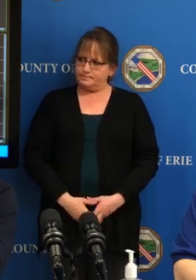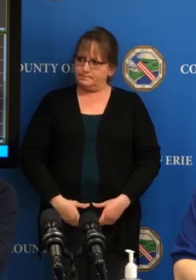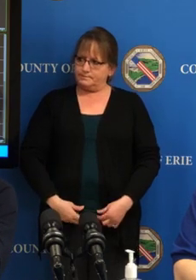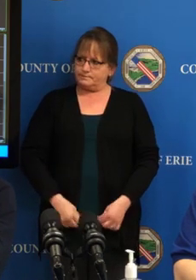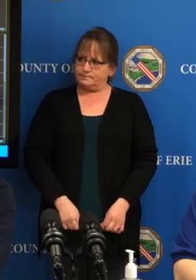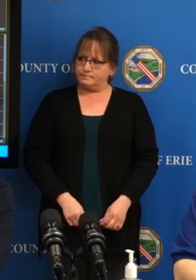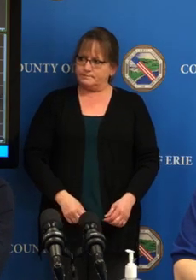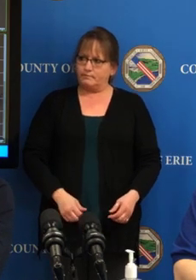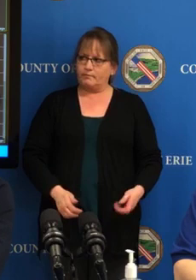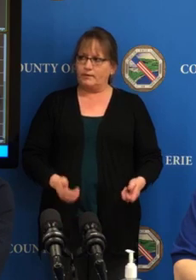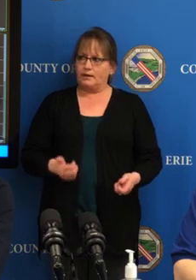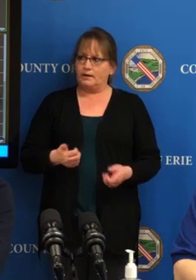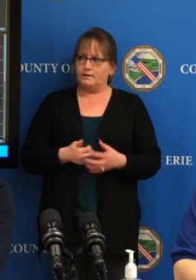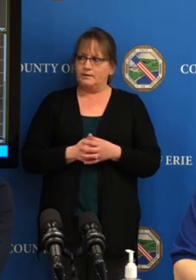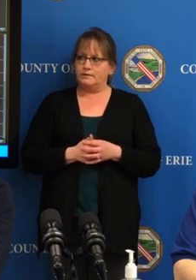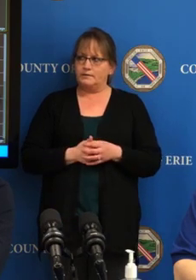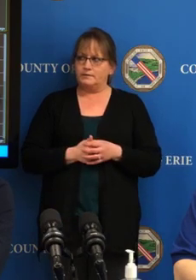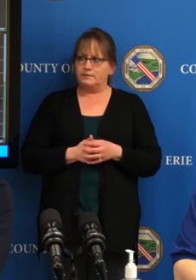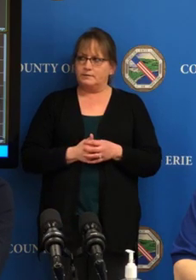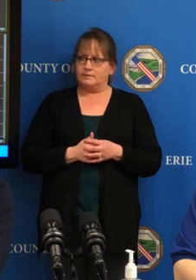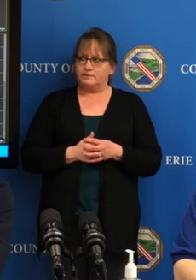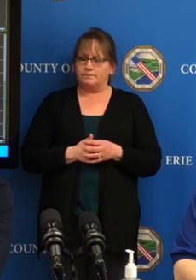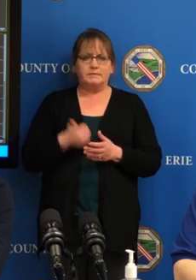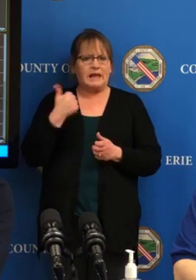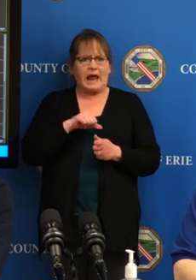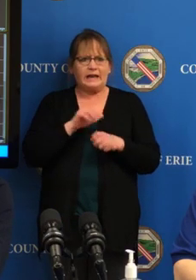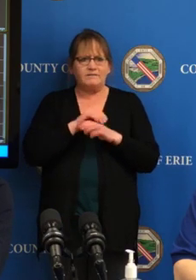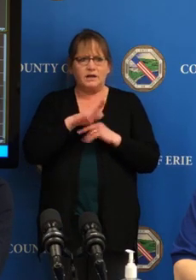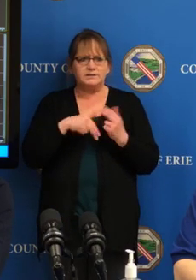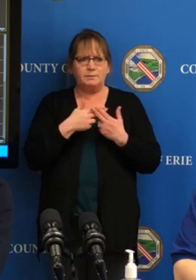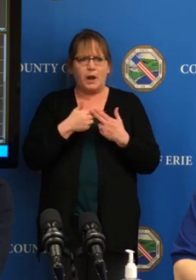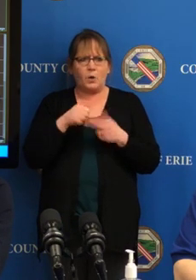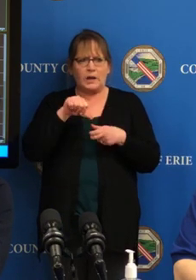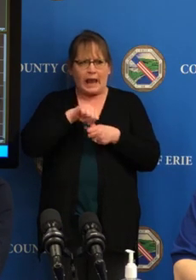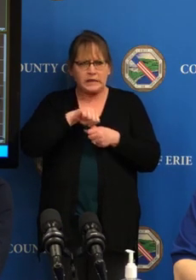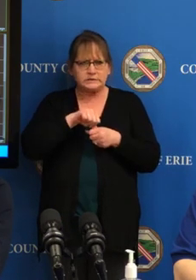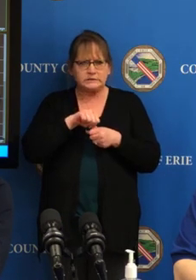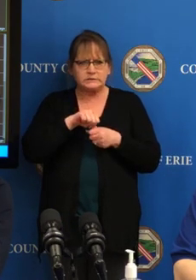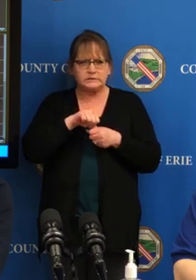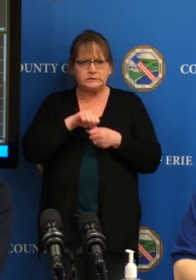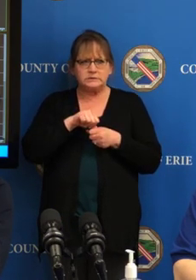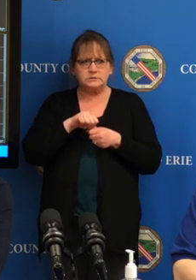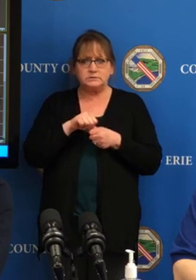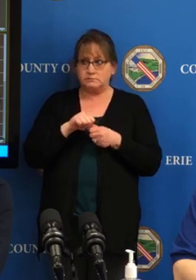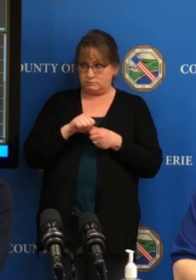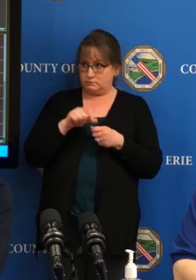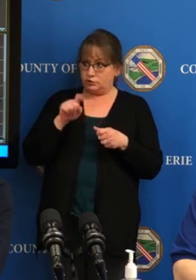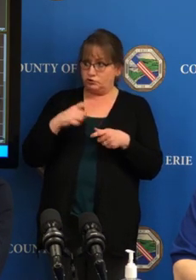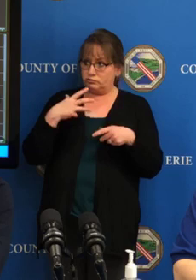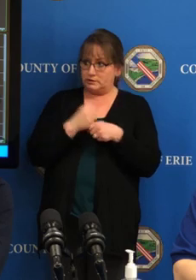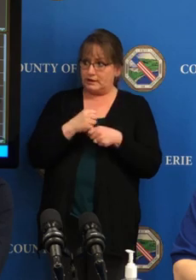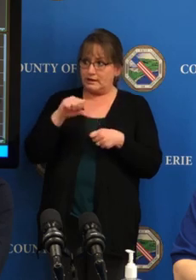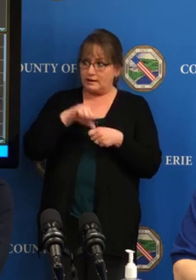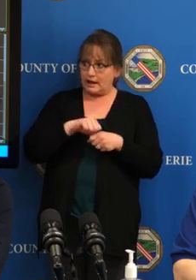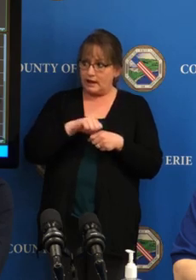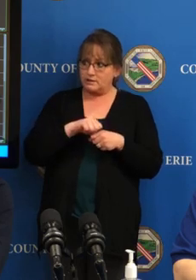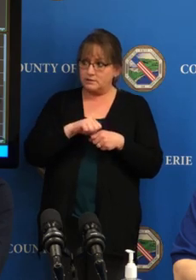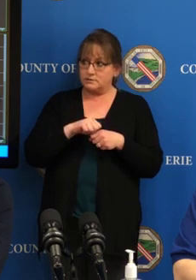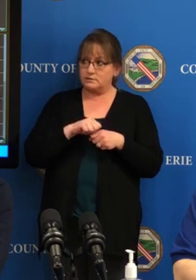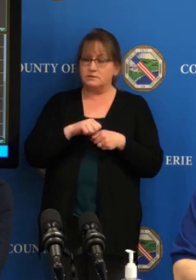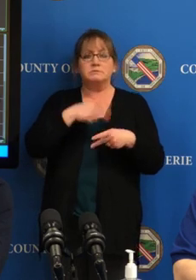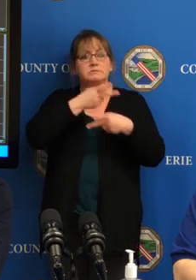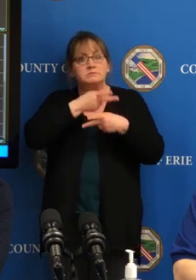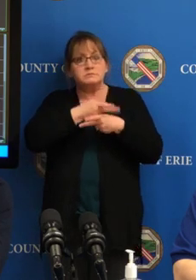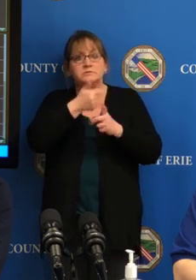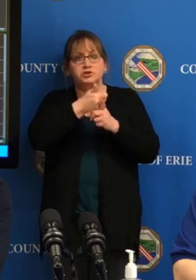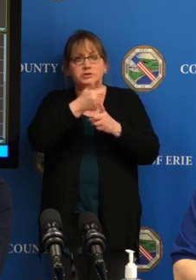Any advice on gasoline? And it sounds like this may be something that started online in terms of getting gasoline, your general care for yourself,